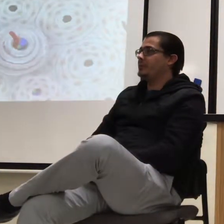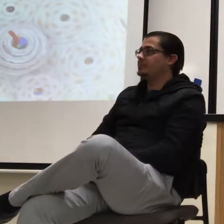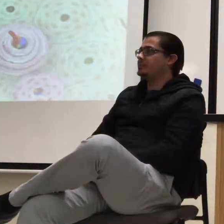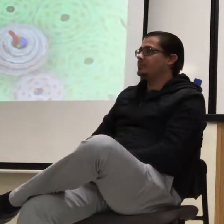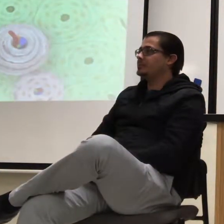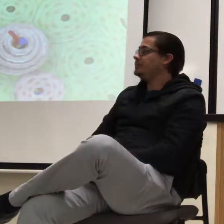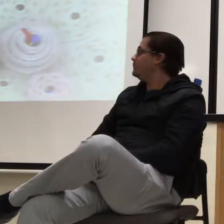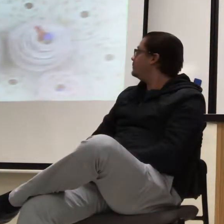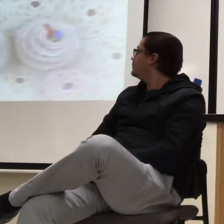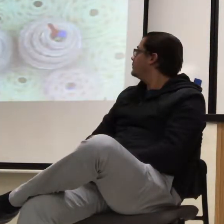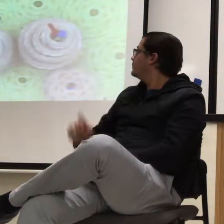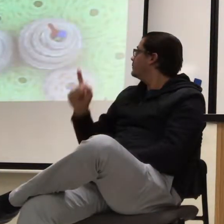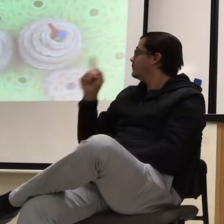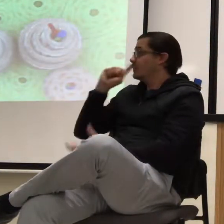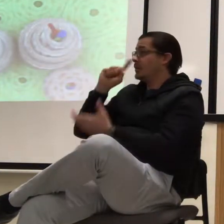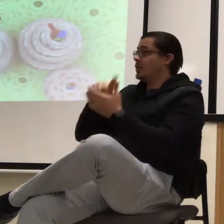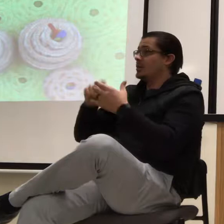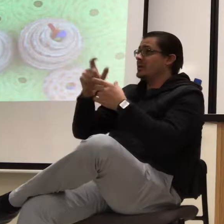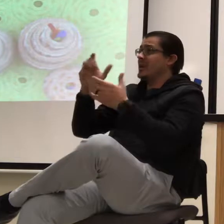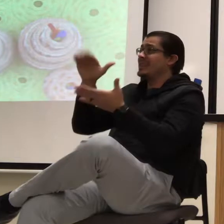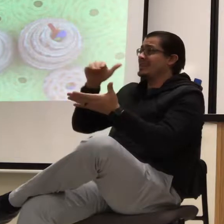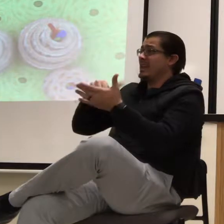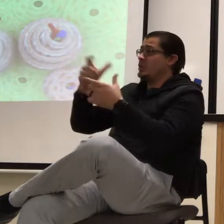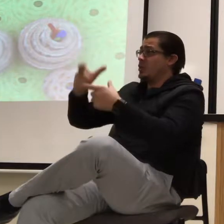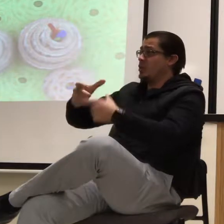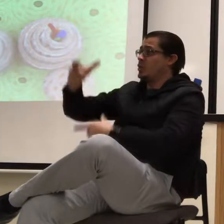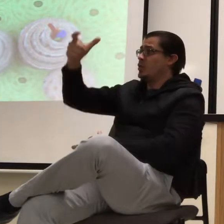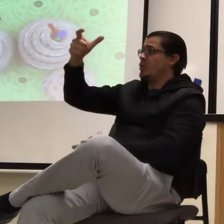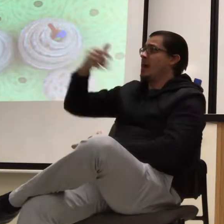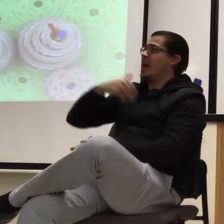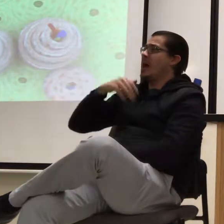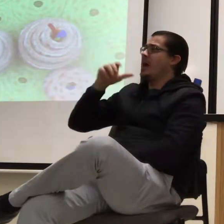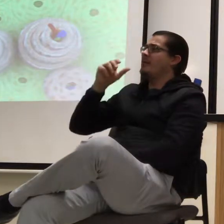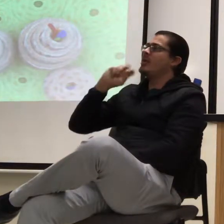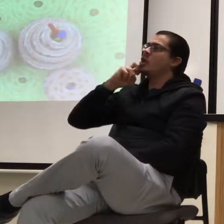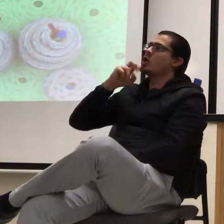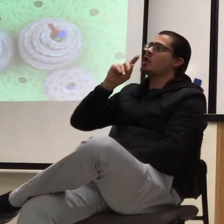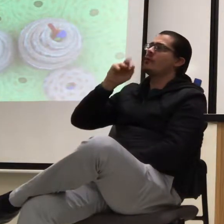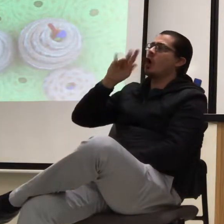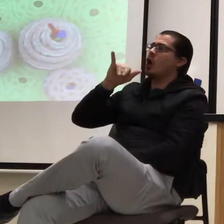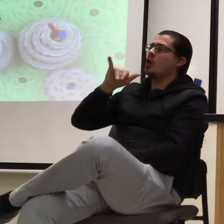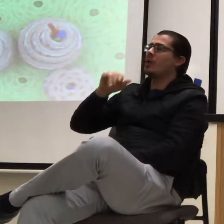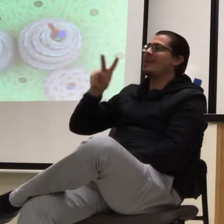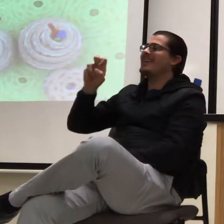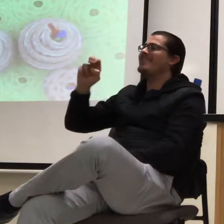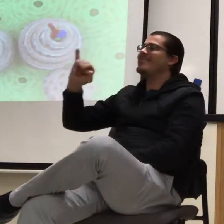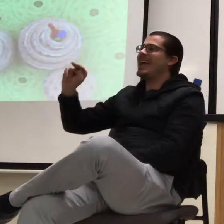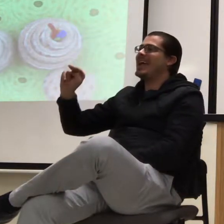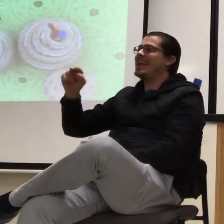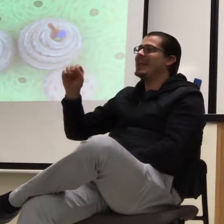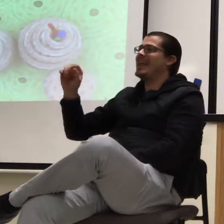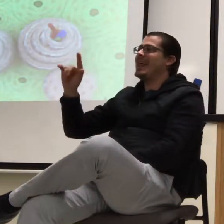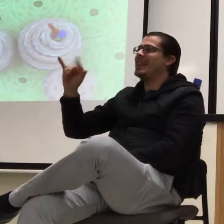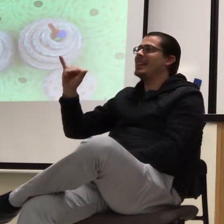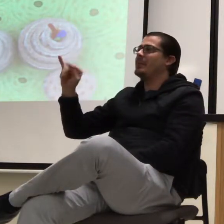And as you can see, the central canals contain the artery, the nerve artery, vein, and lymphatics.